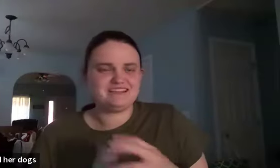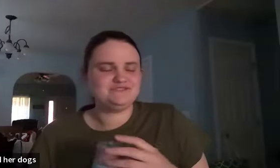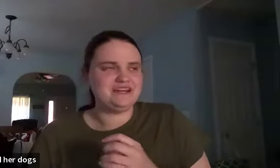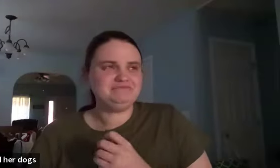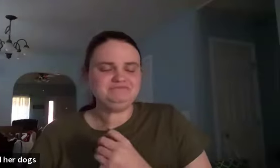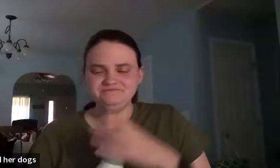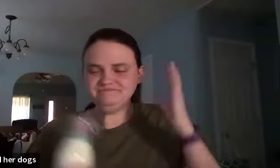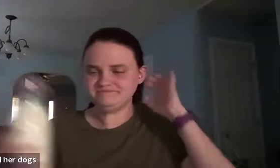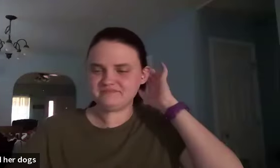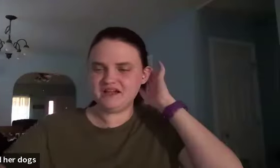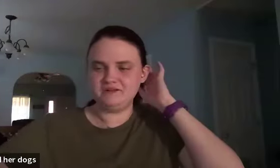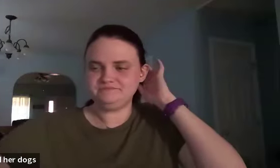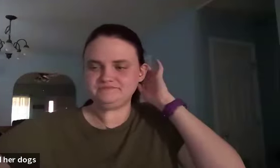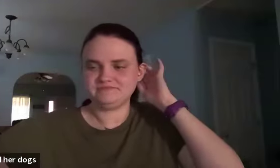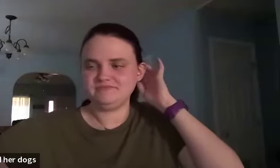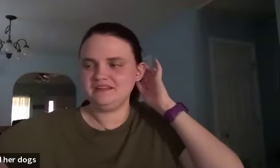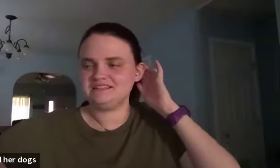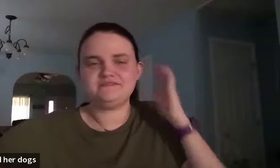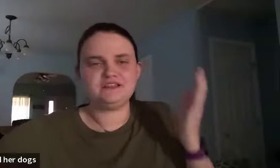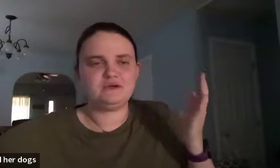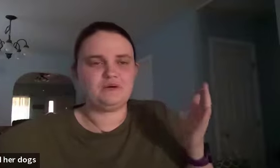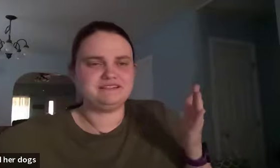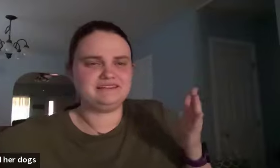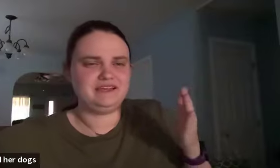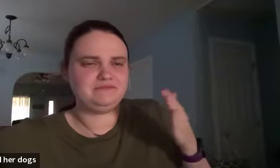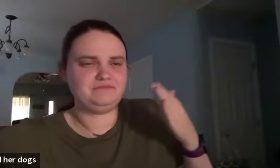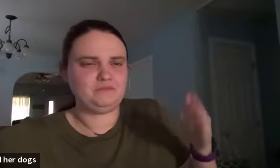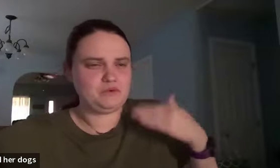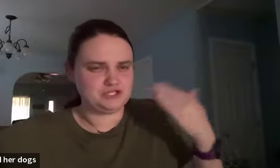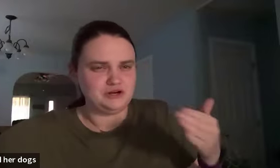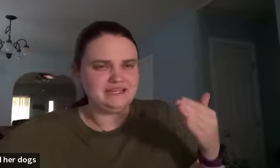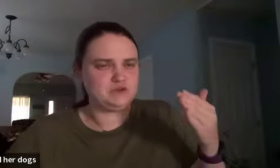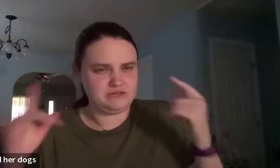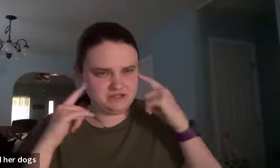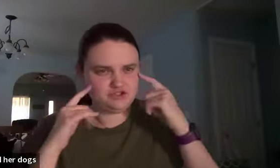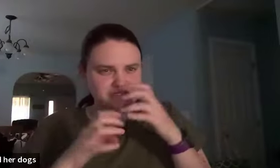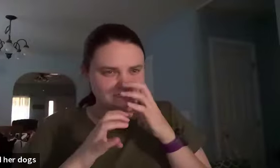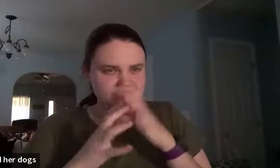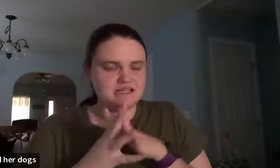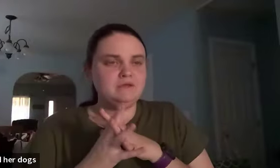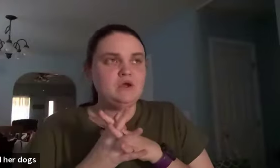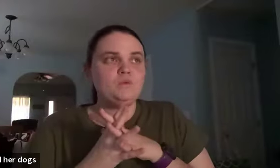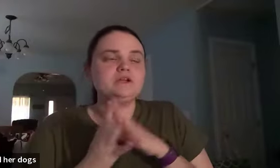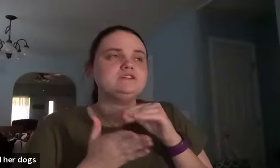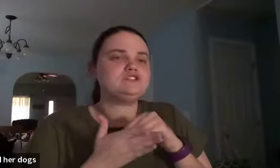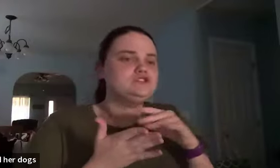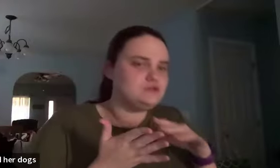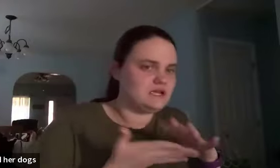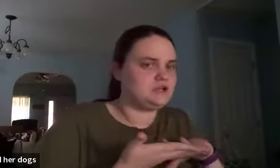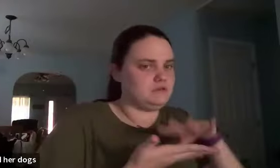that's funny. Um, because I feel like we always get like when we're starting, it's always that strictness. And when you're a student and you're